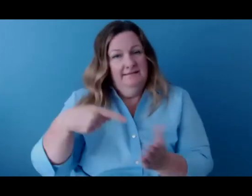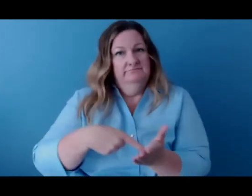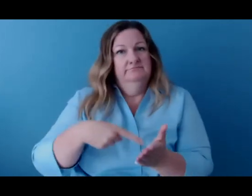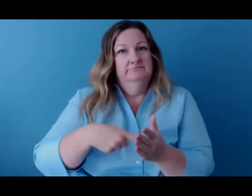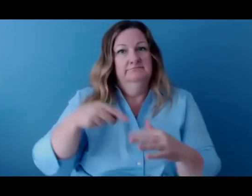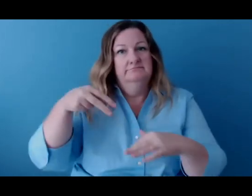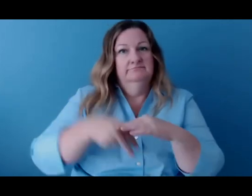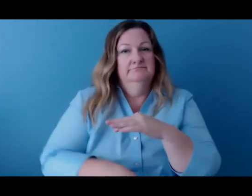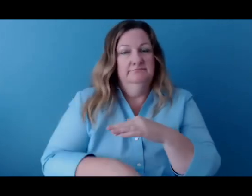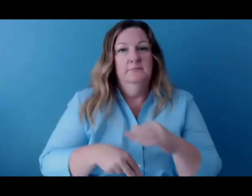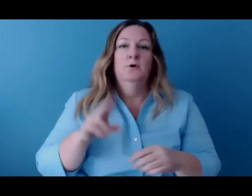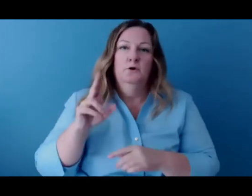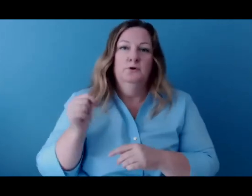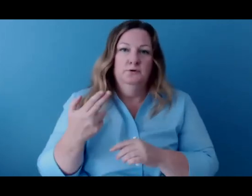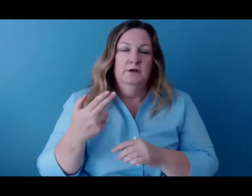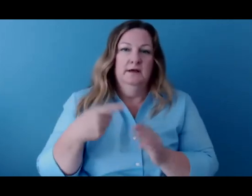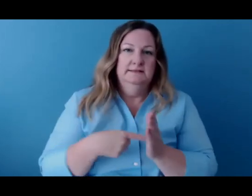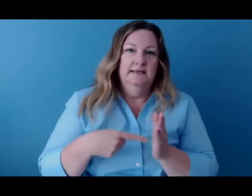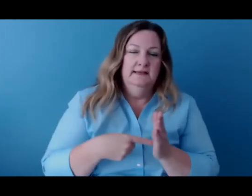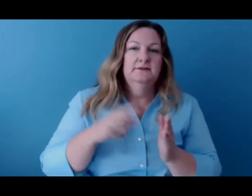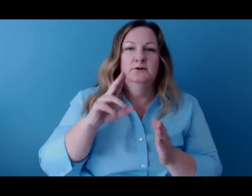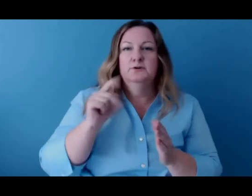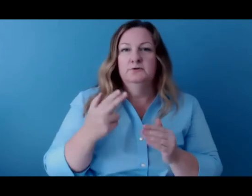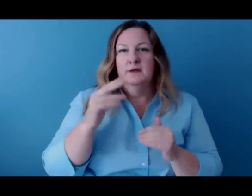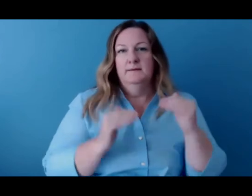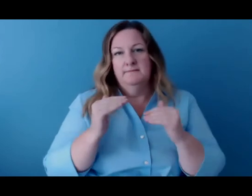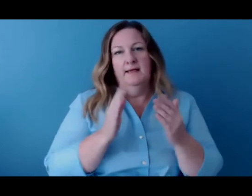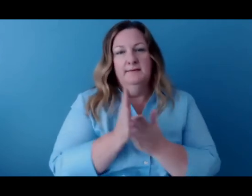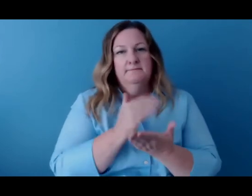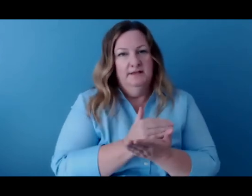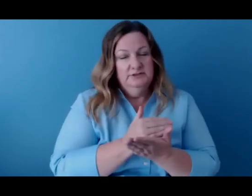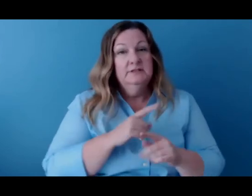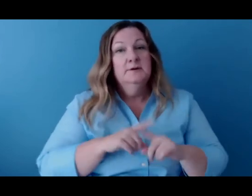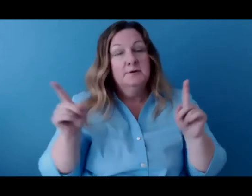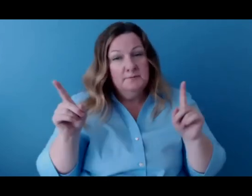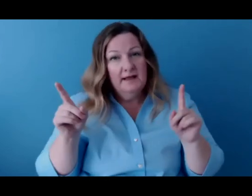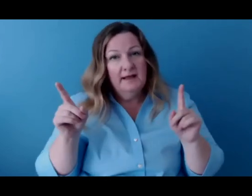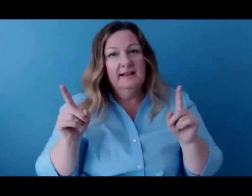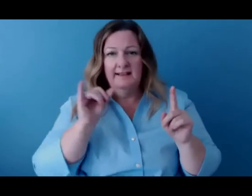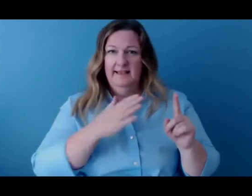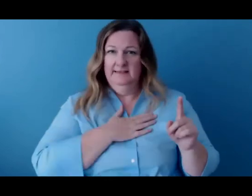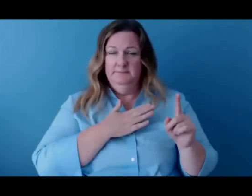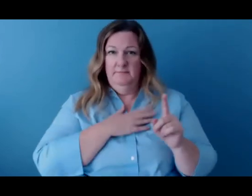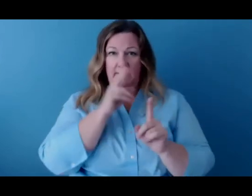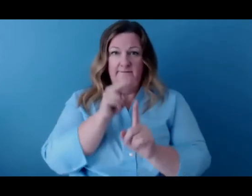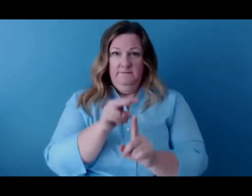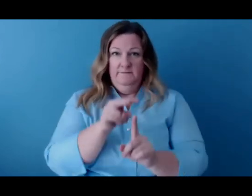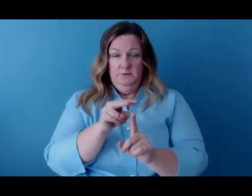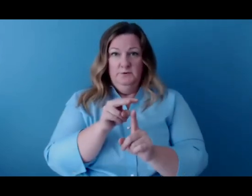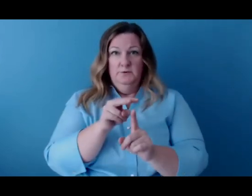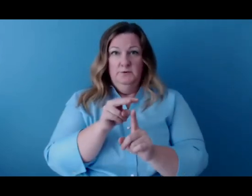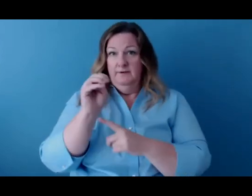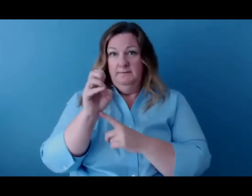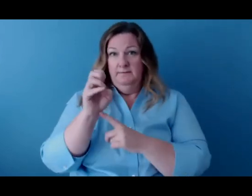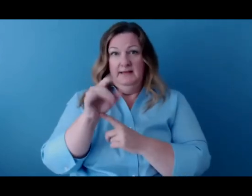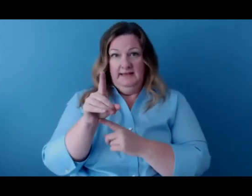Or Utah does a better job at least keeping us in a balanced budget. But that's my view of